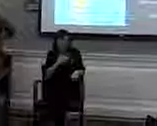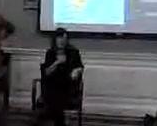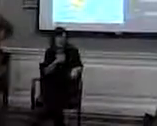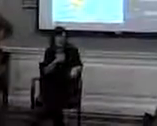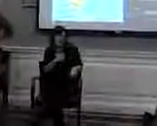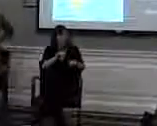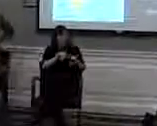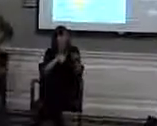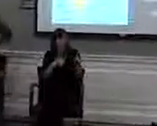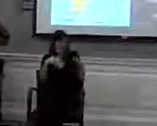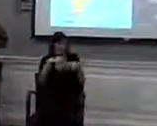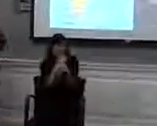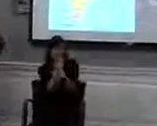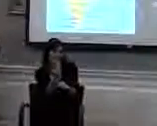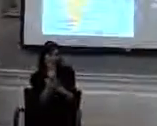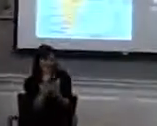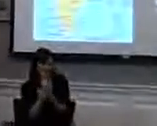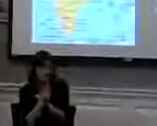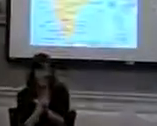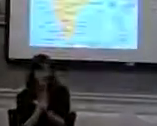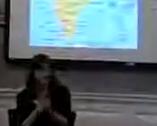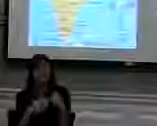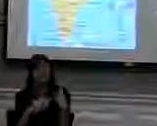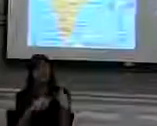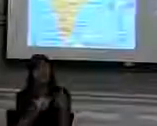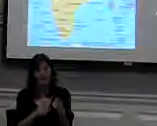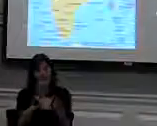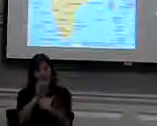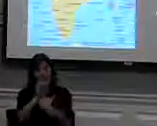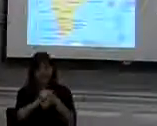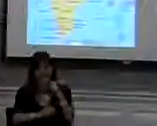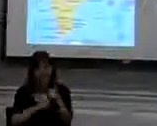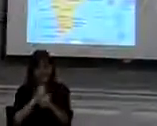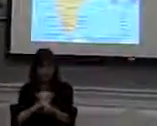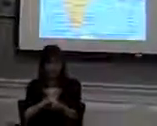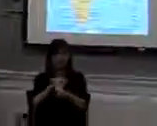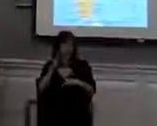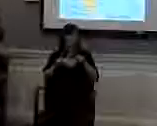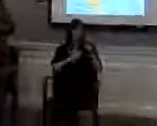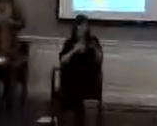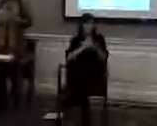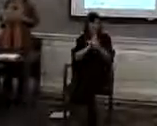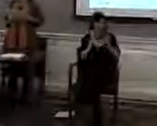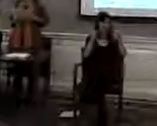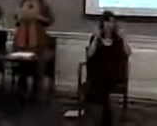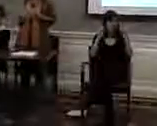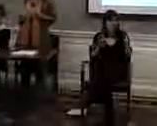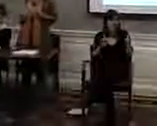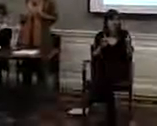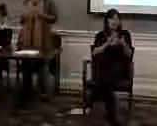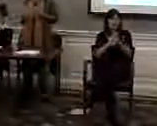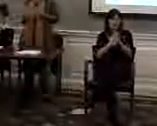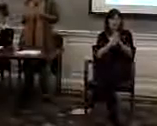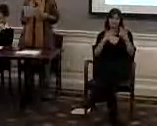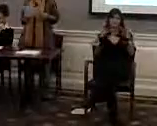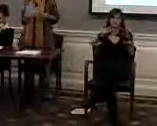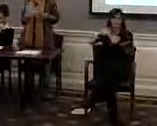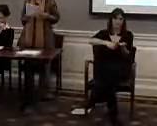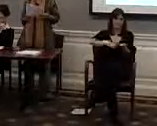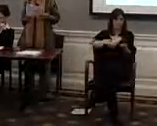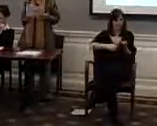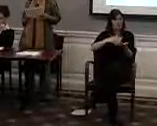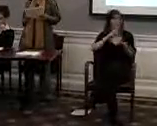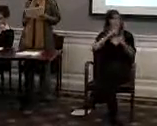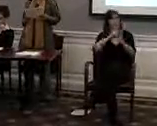minutes. Over the past four decades, human rights education has become a greater part of international discussions of educational policy,